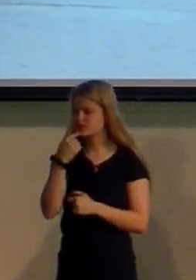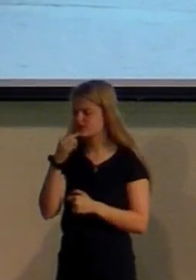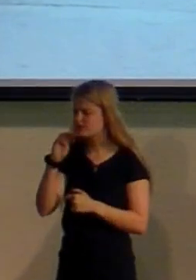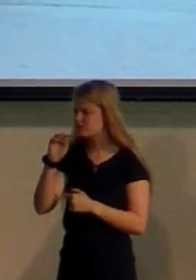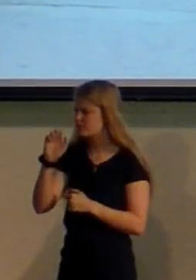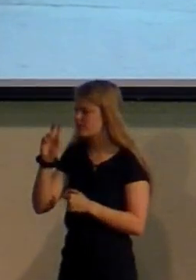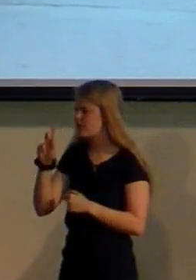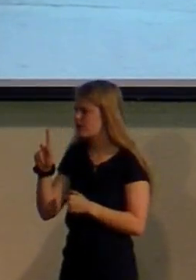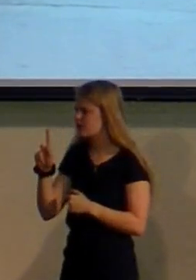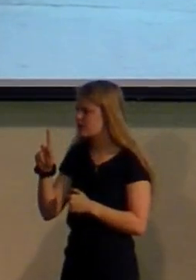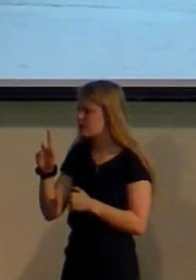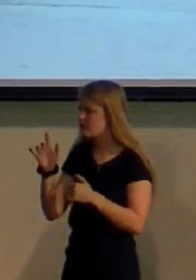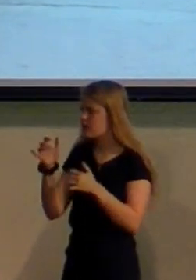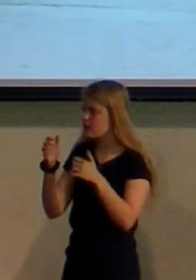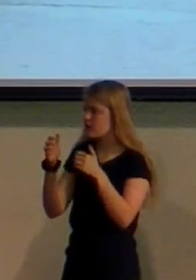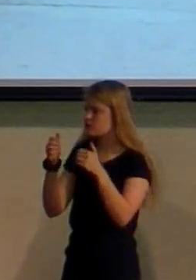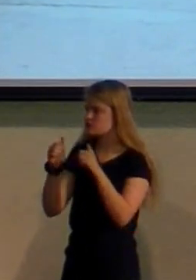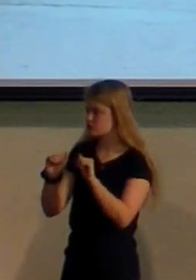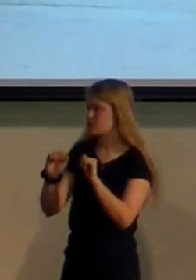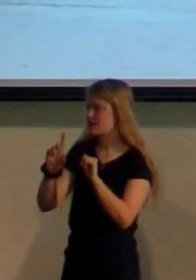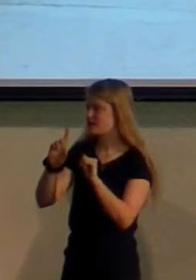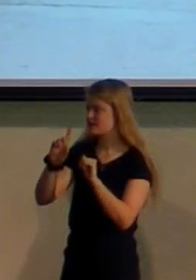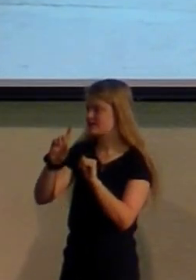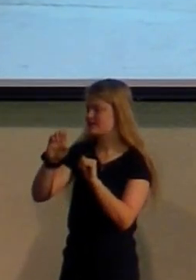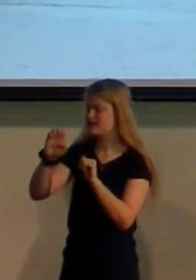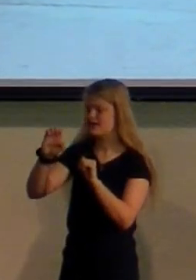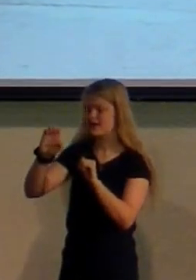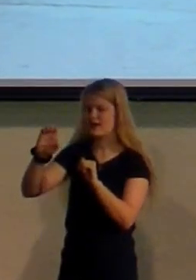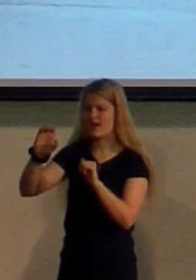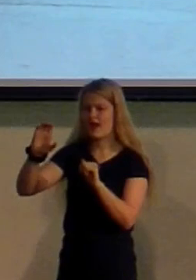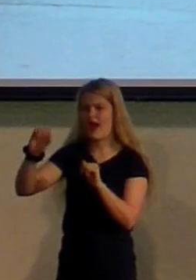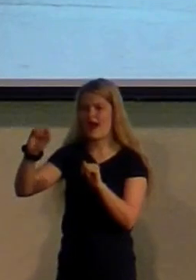"Mark, try the decaf."